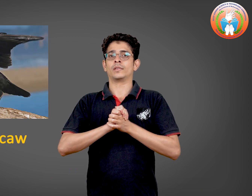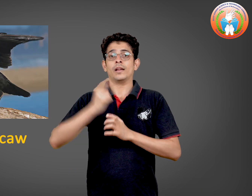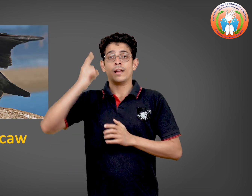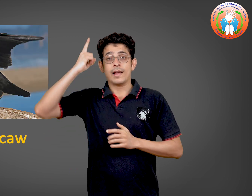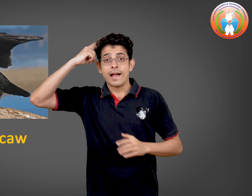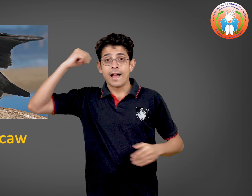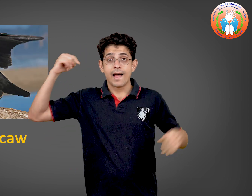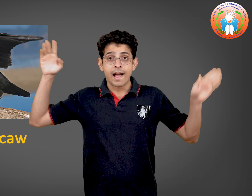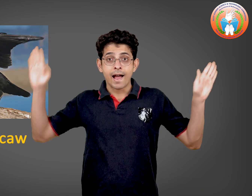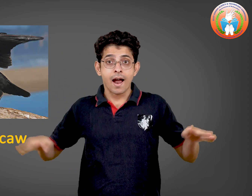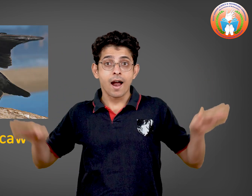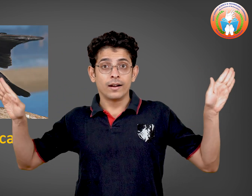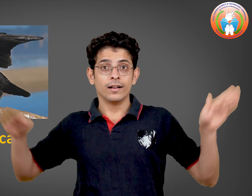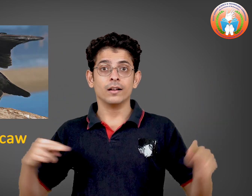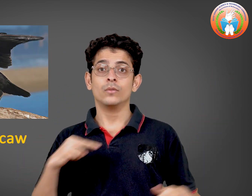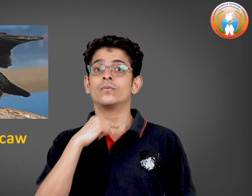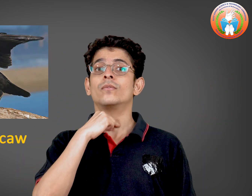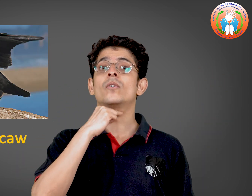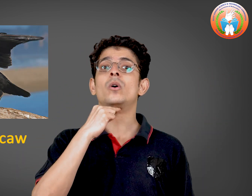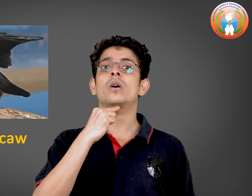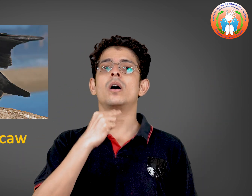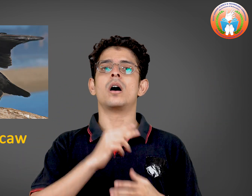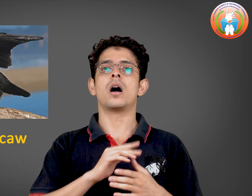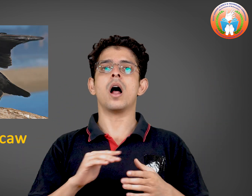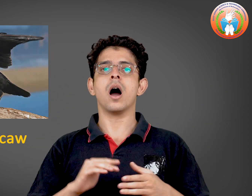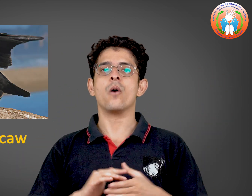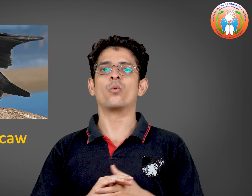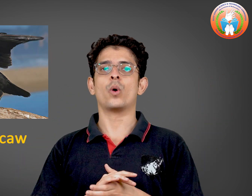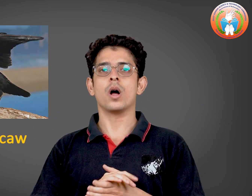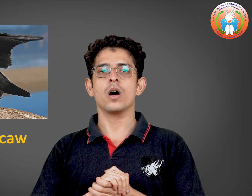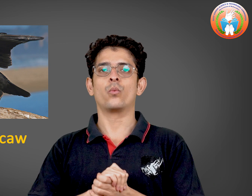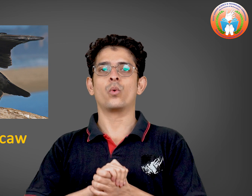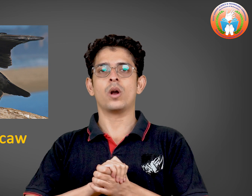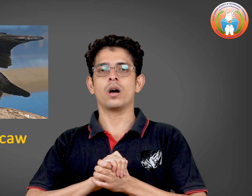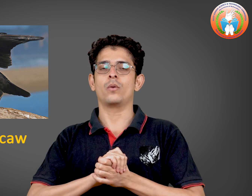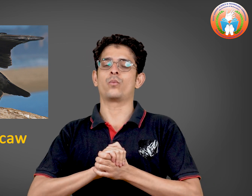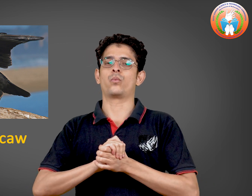A crow does caw caw.